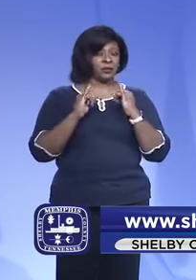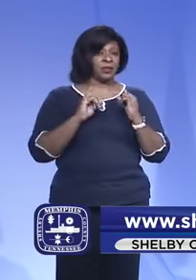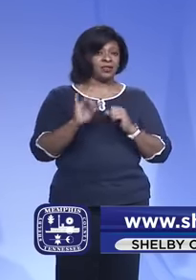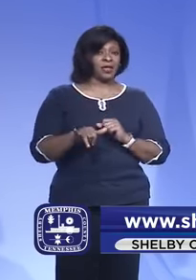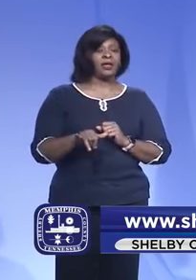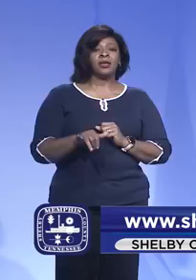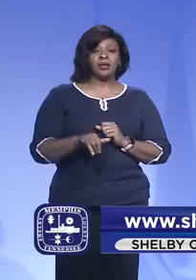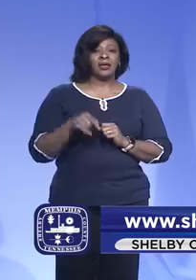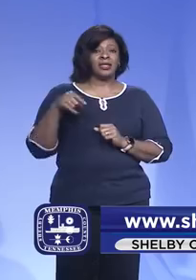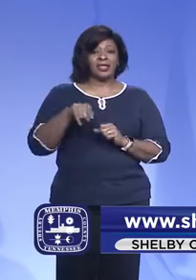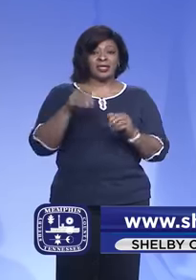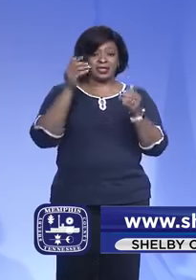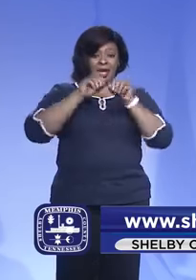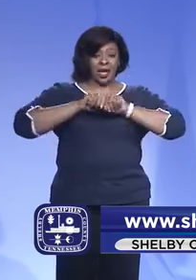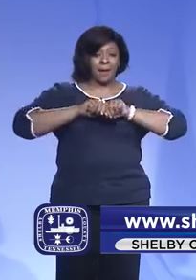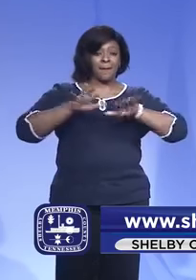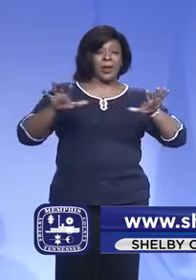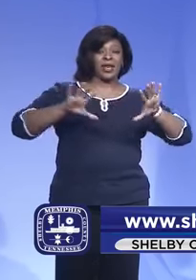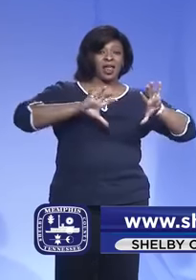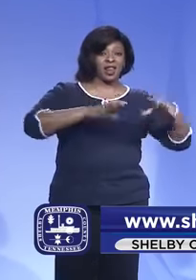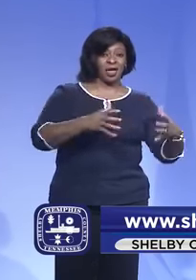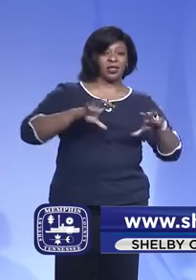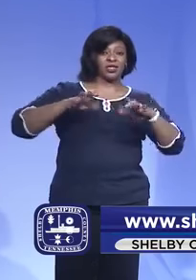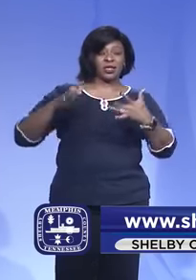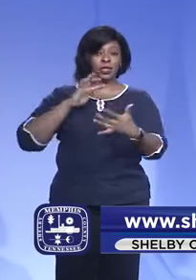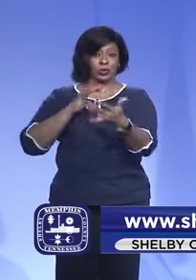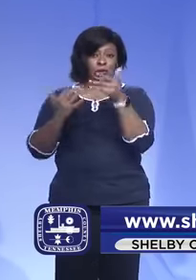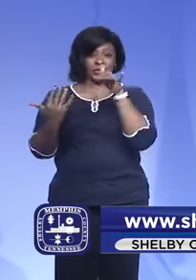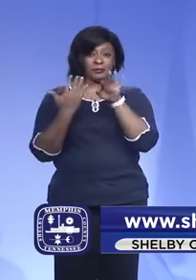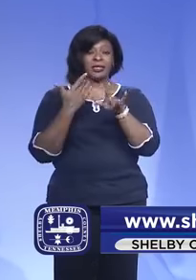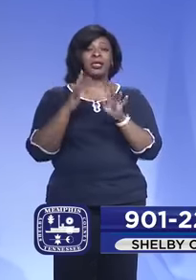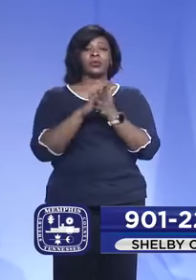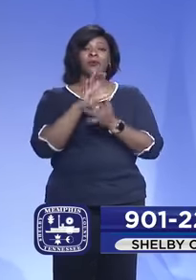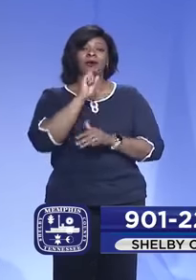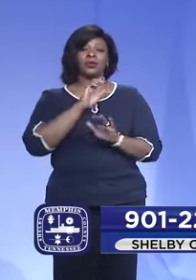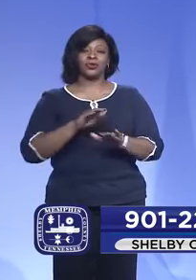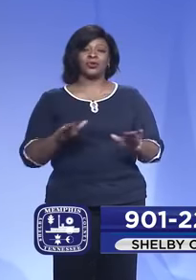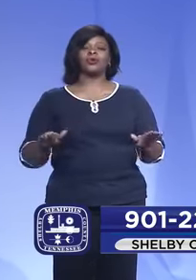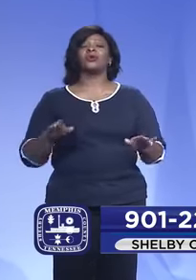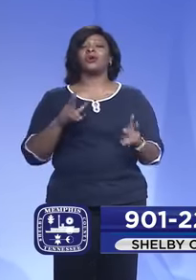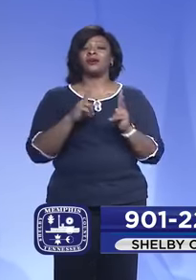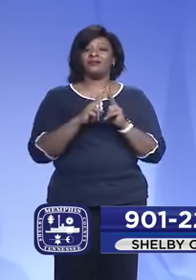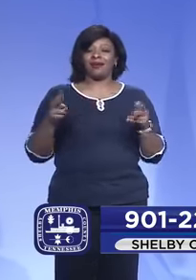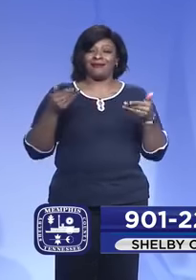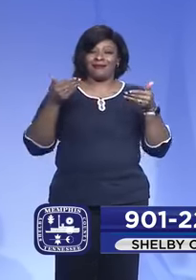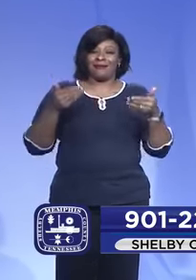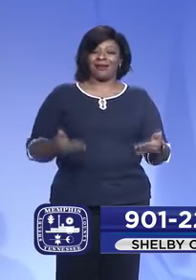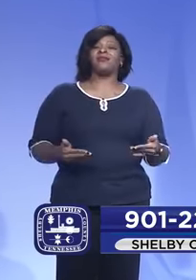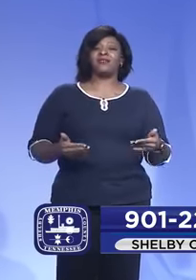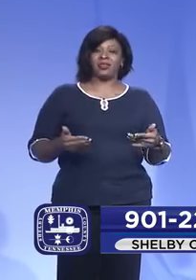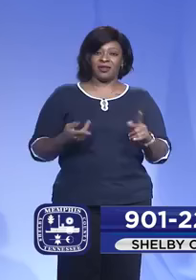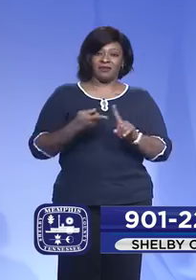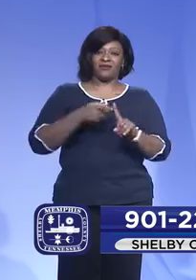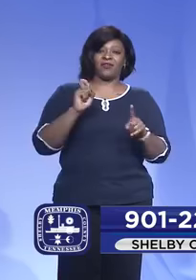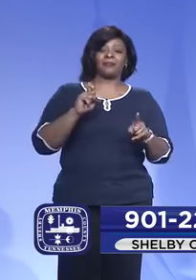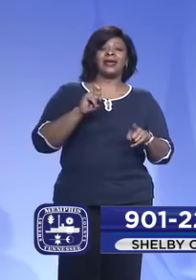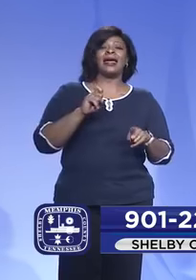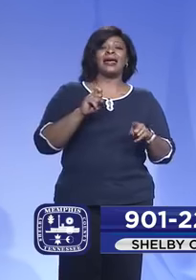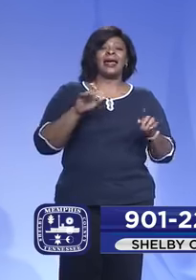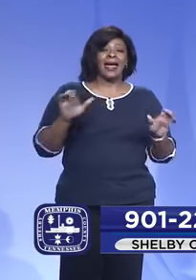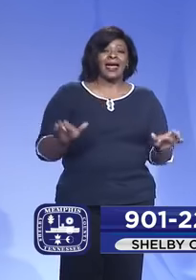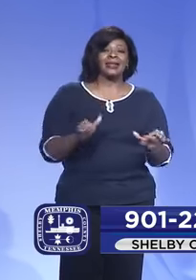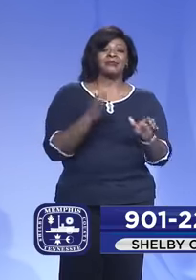that these outbreaks and these clusters of transmission in school-age children are very heavily driven by